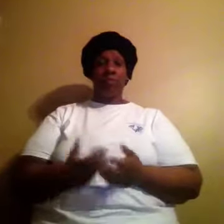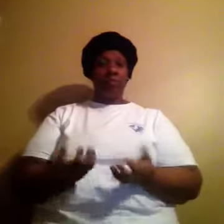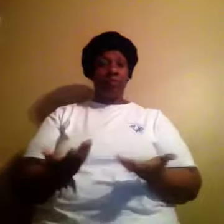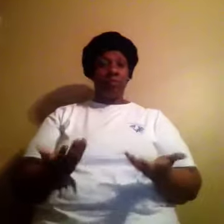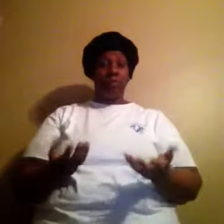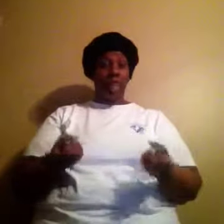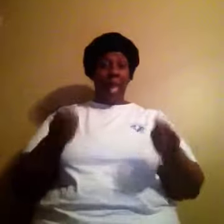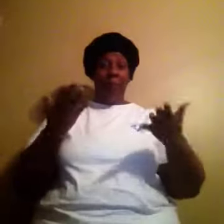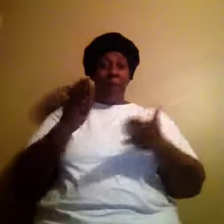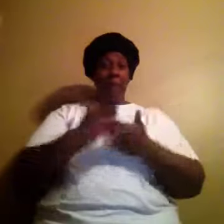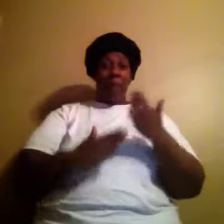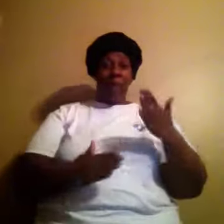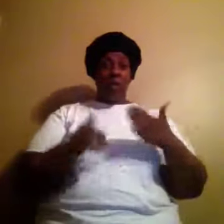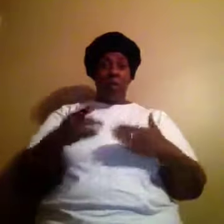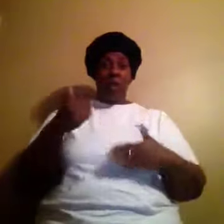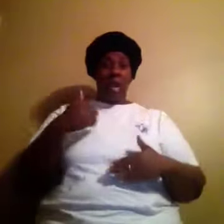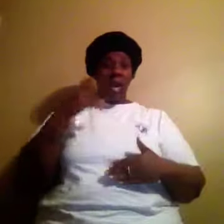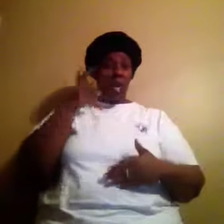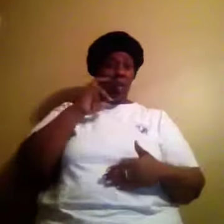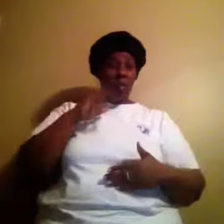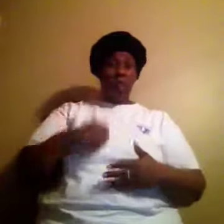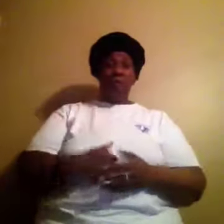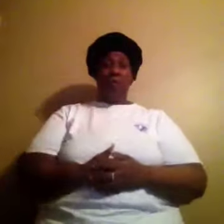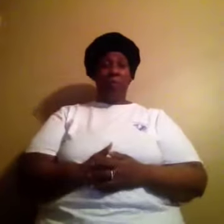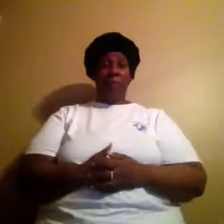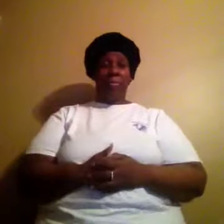How many syllables do you hear?